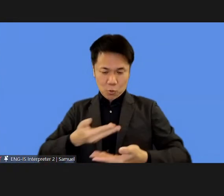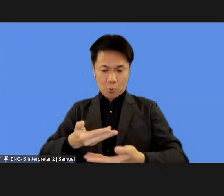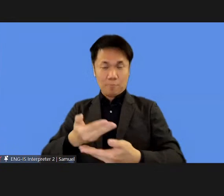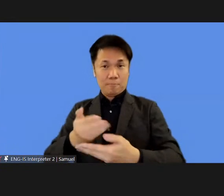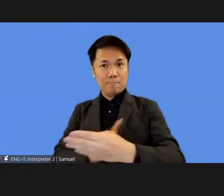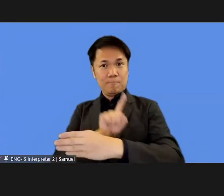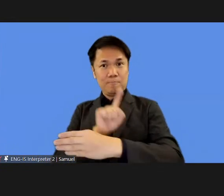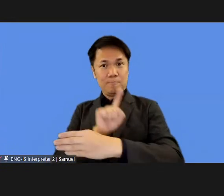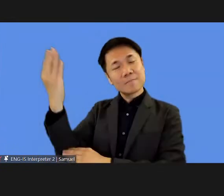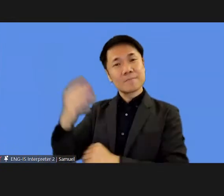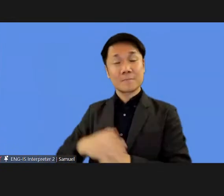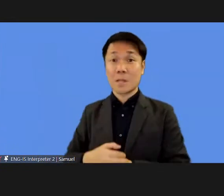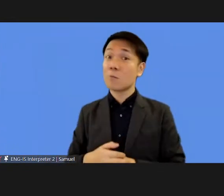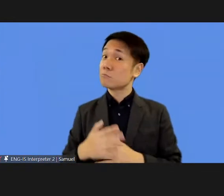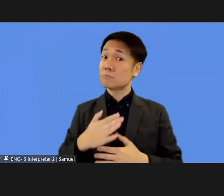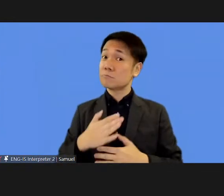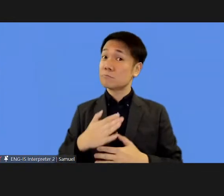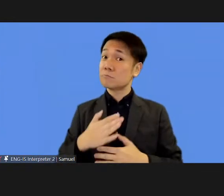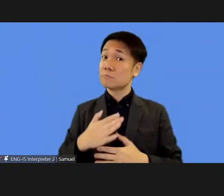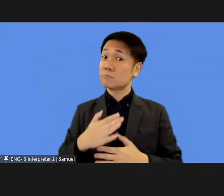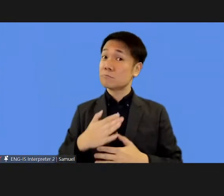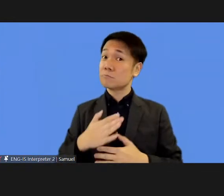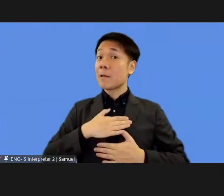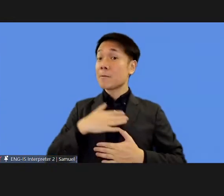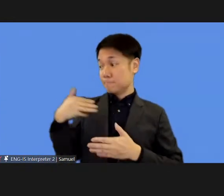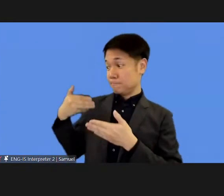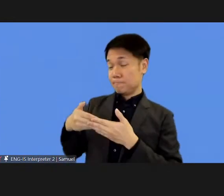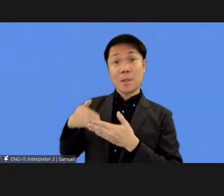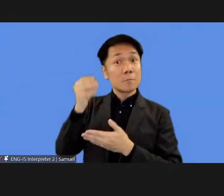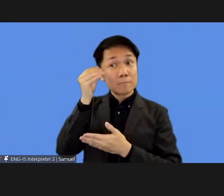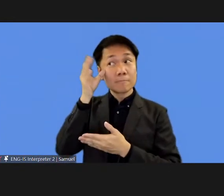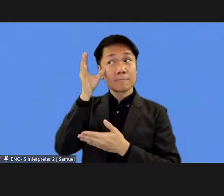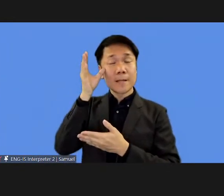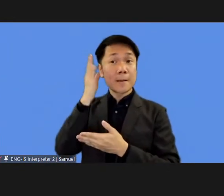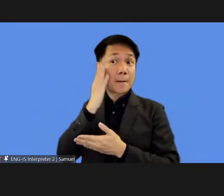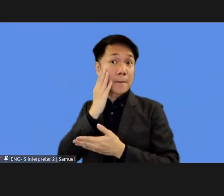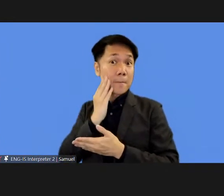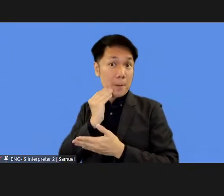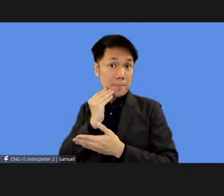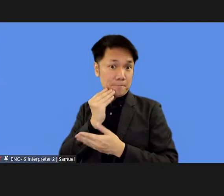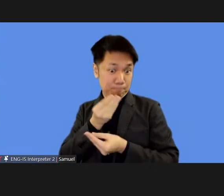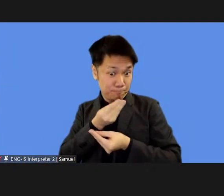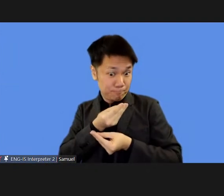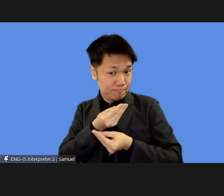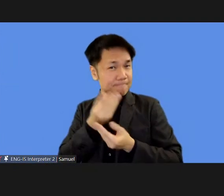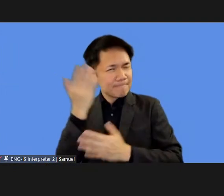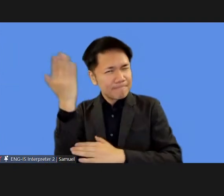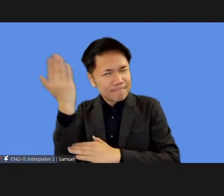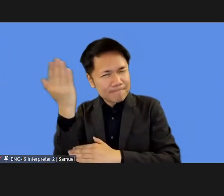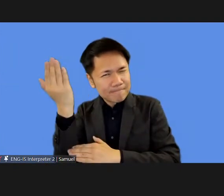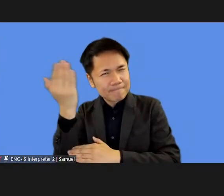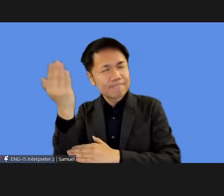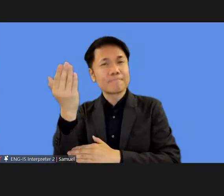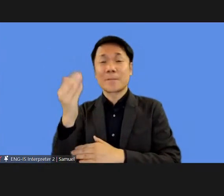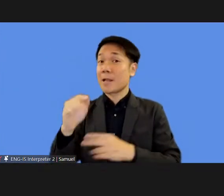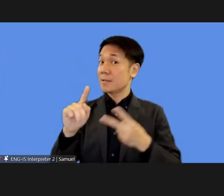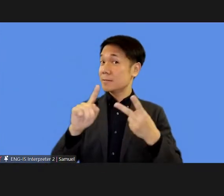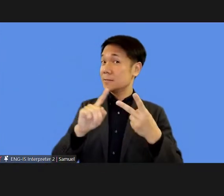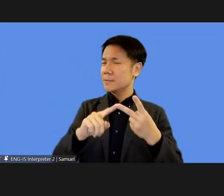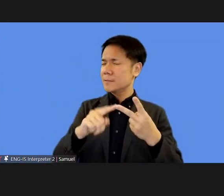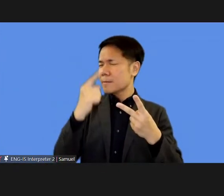share experience and ideas, but also to improve on what we are trying to achieve at local